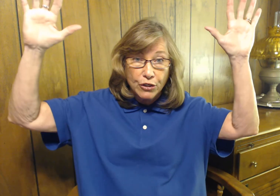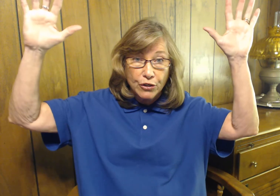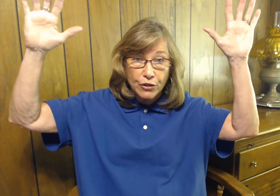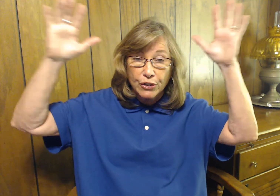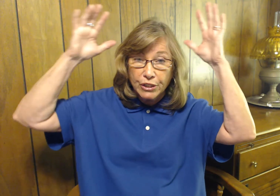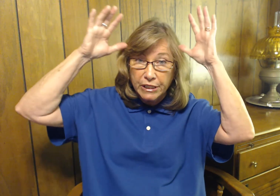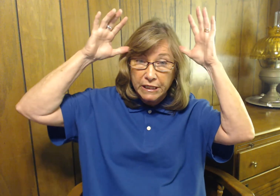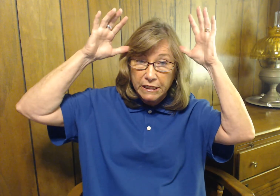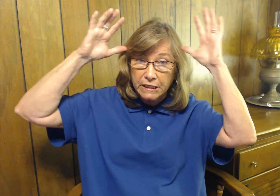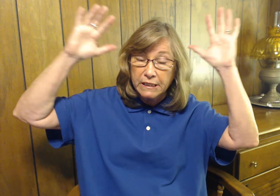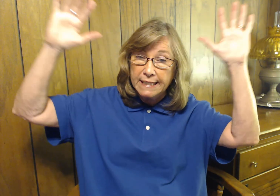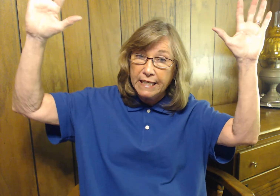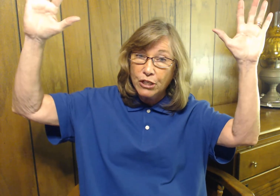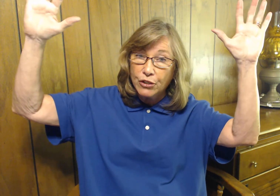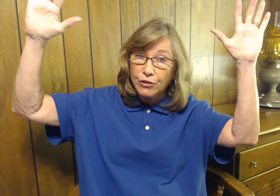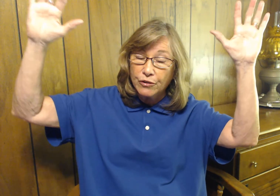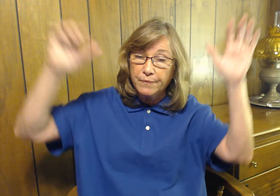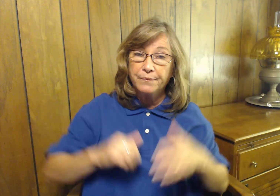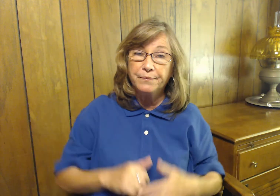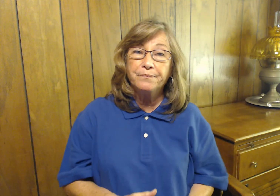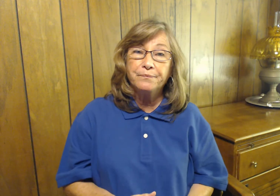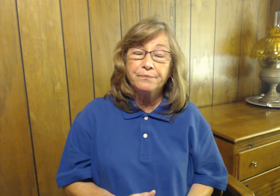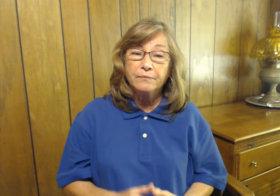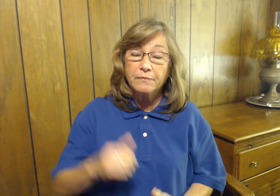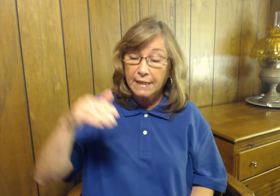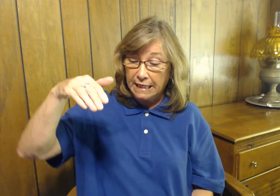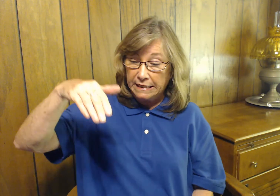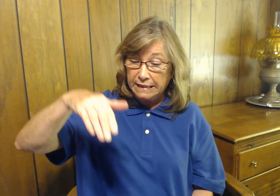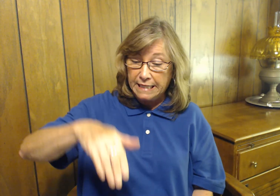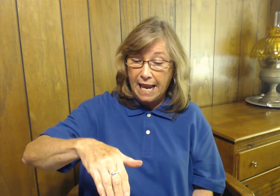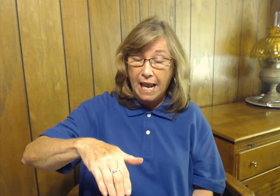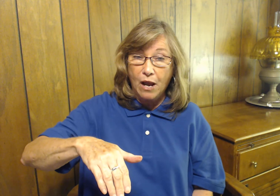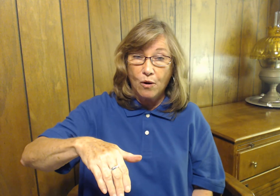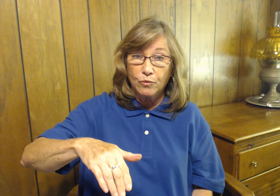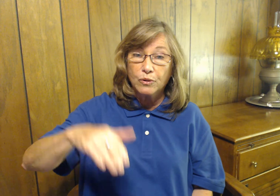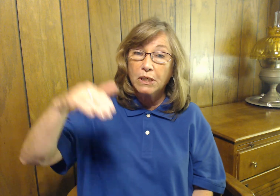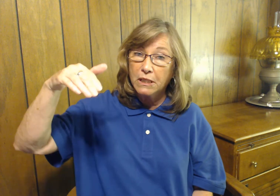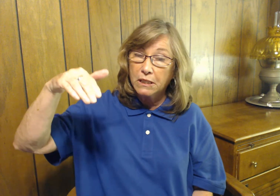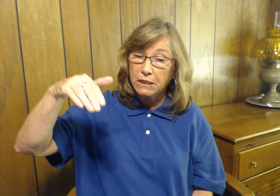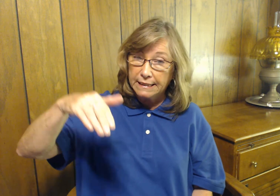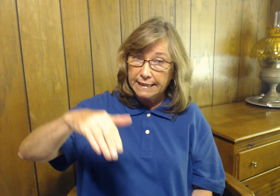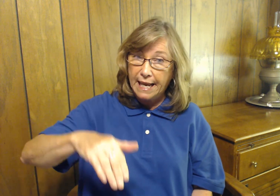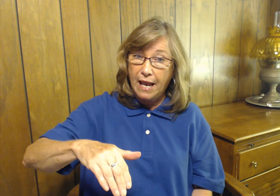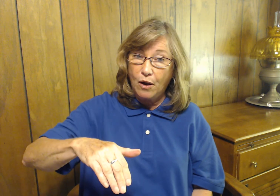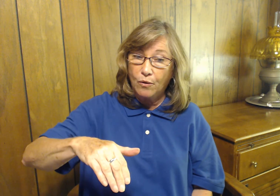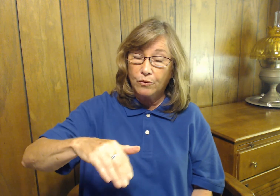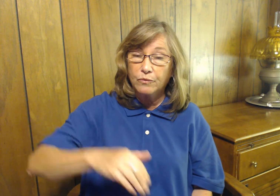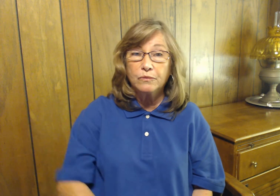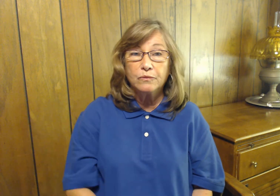down down illustrations